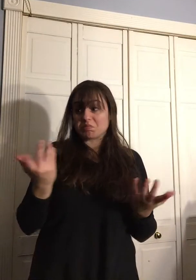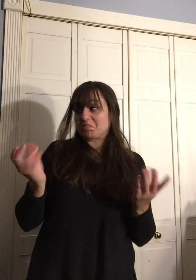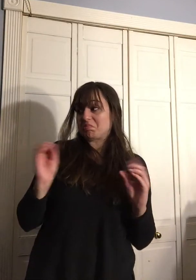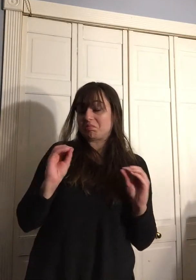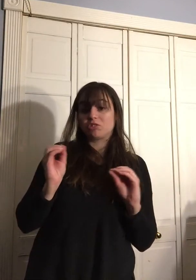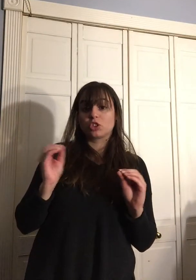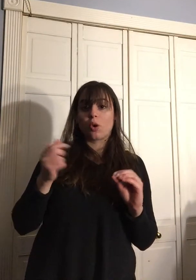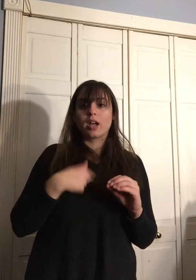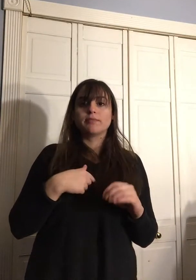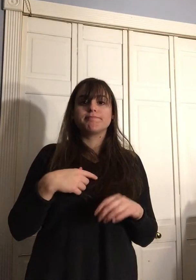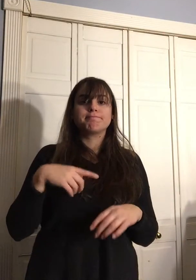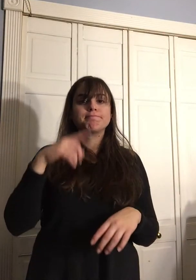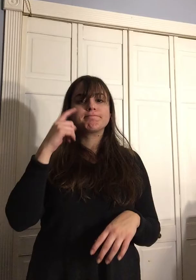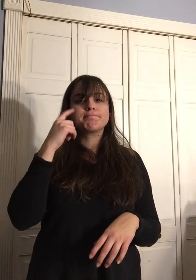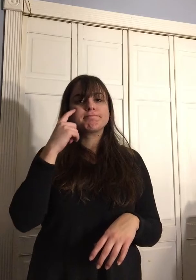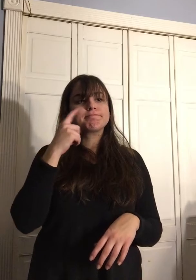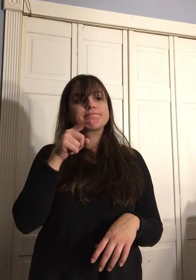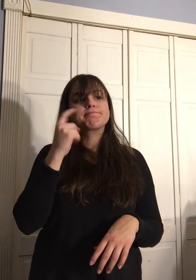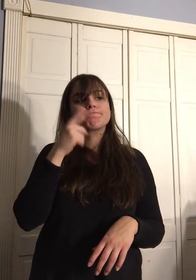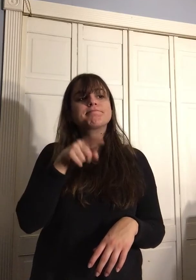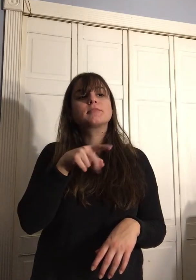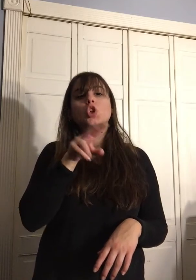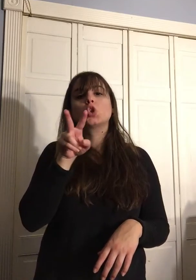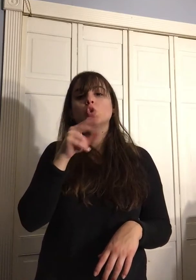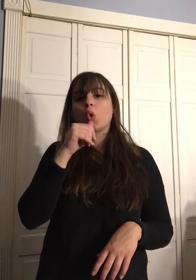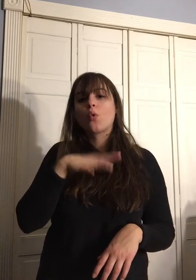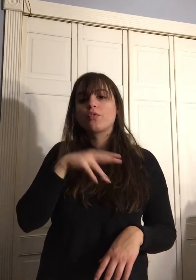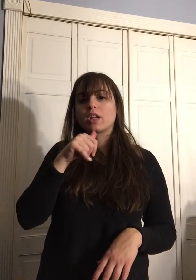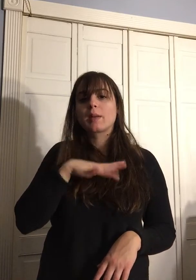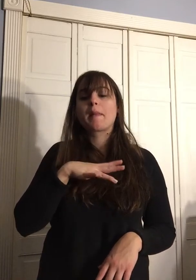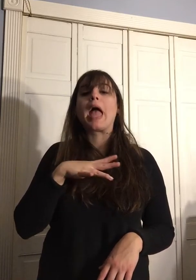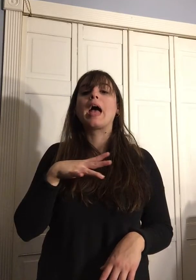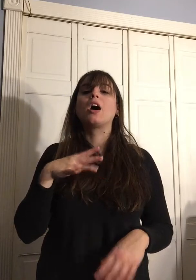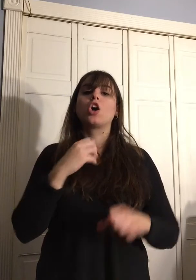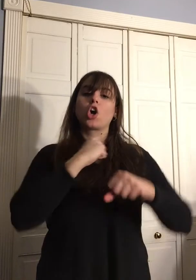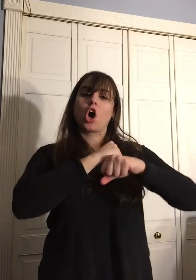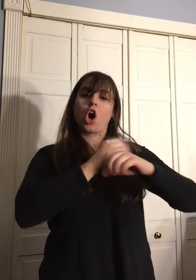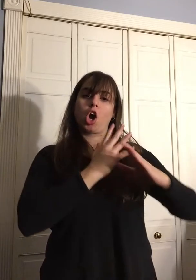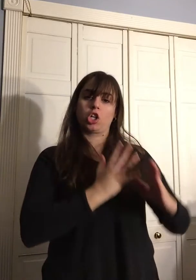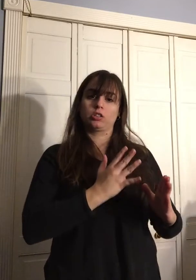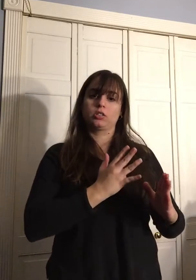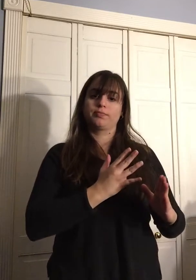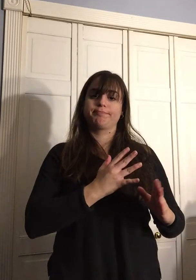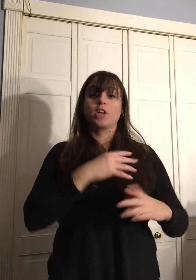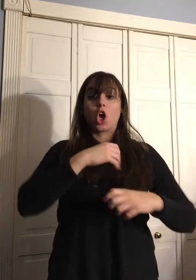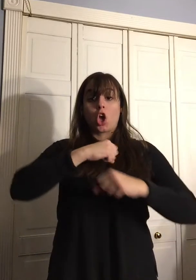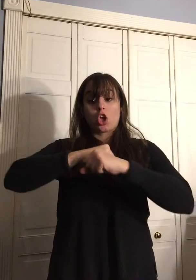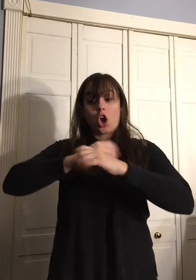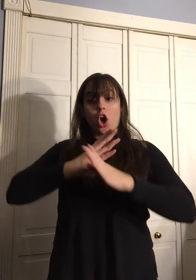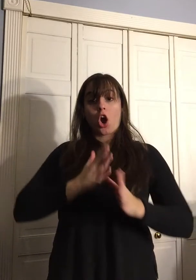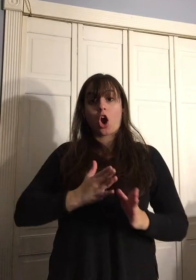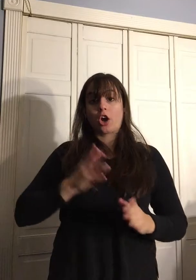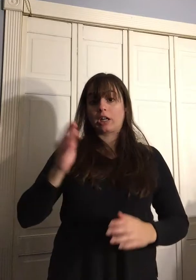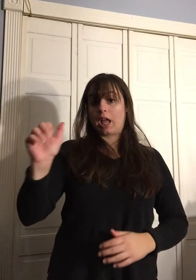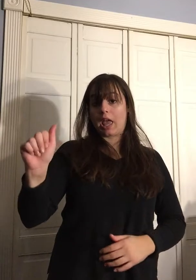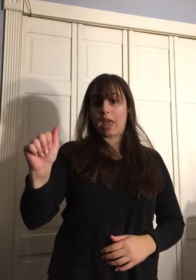12 years in a labor camp. So I was just sitting in my room to be transferred. At the time, I really had